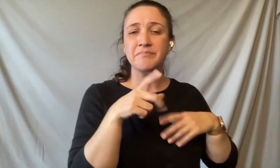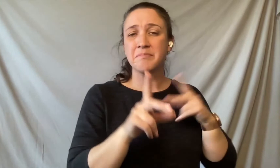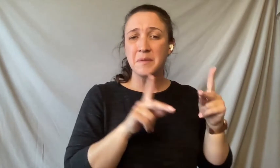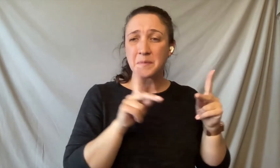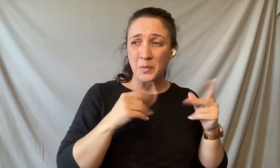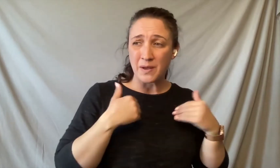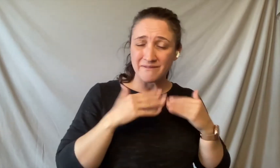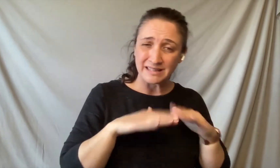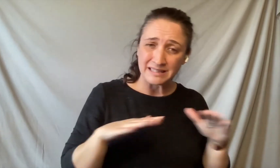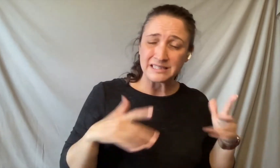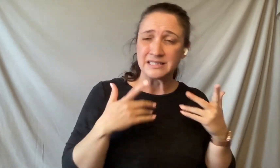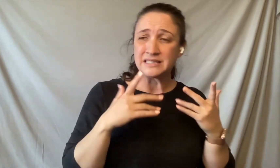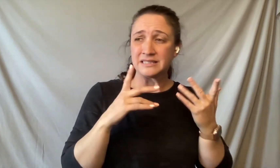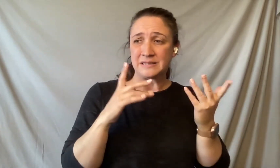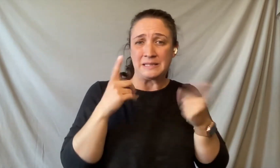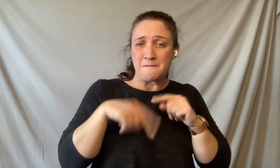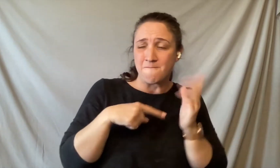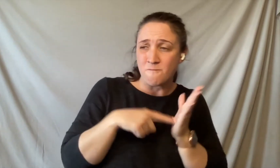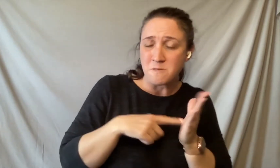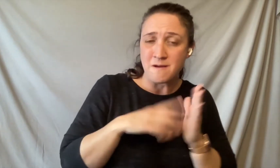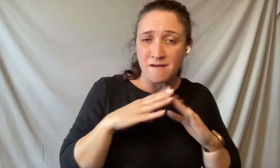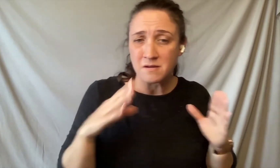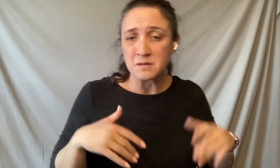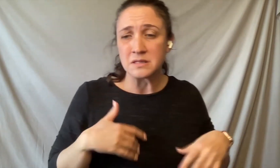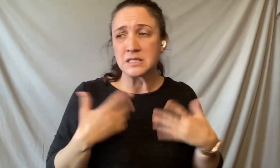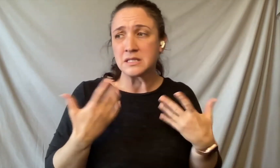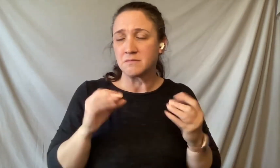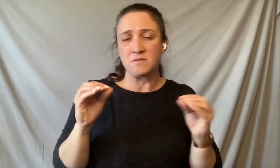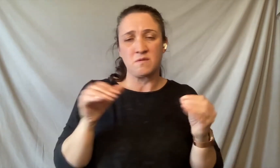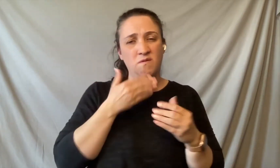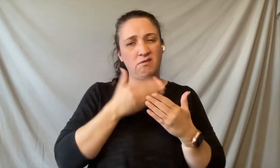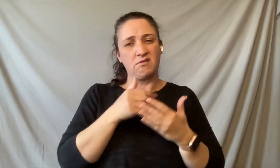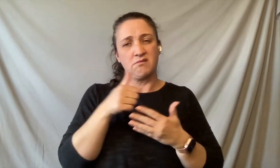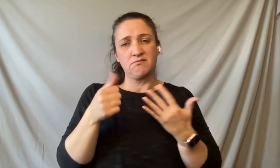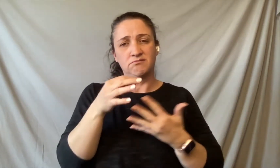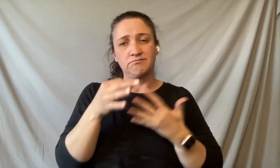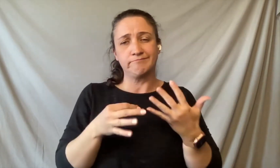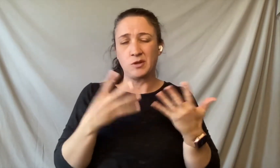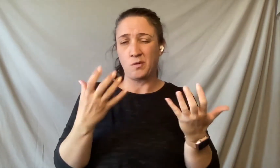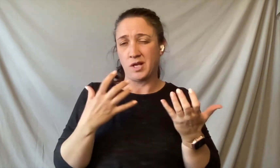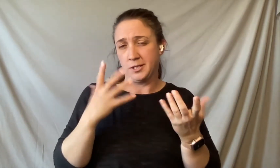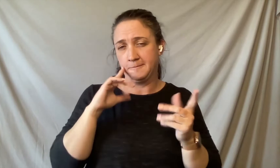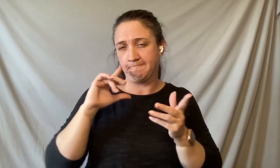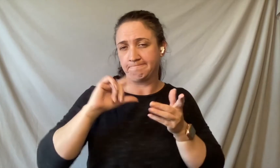alternative at this point. And so just wanted to elevate those two.